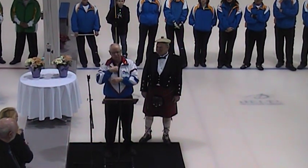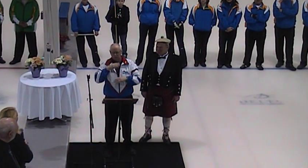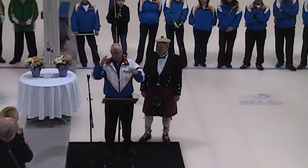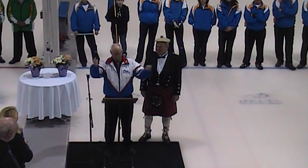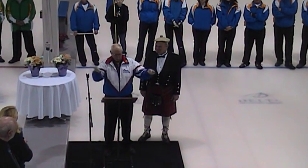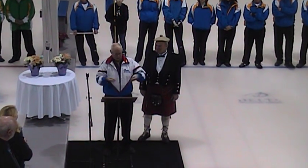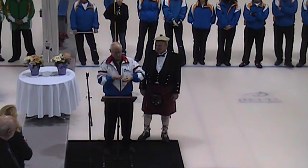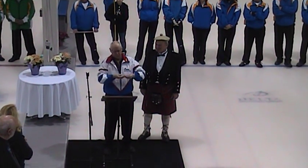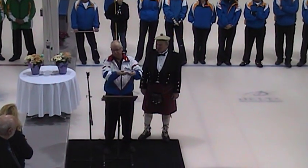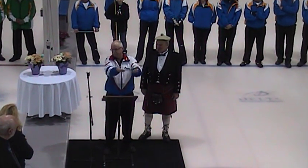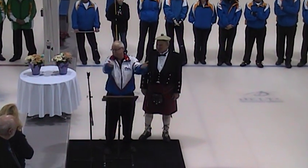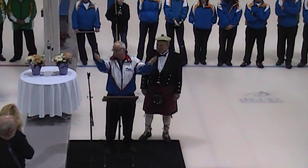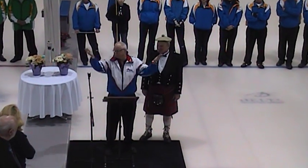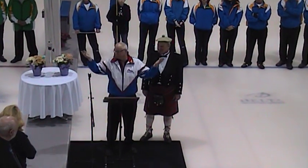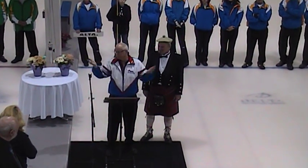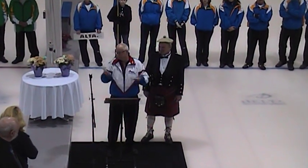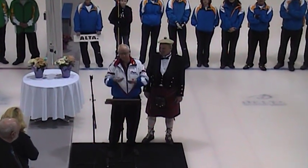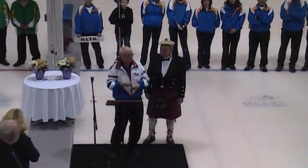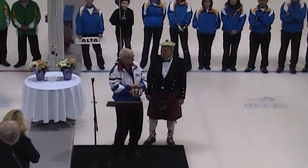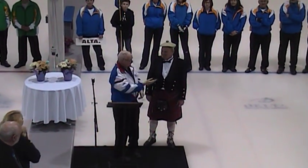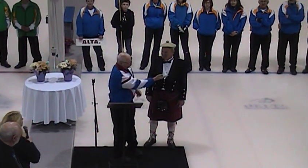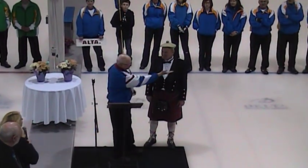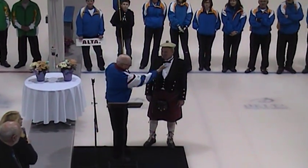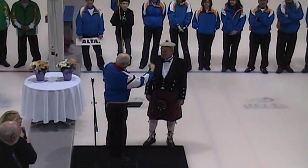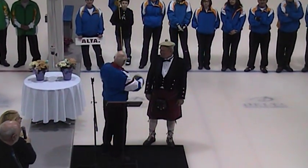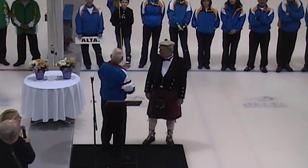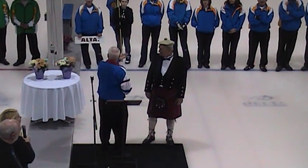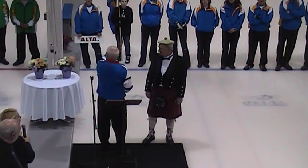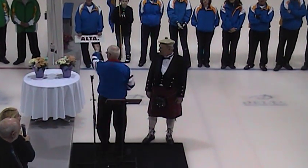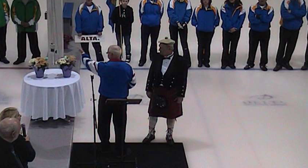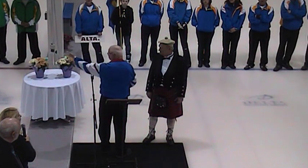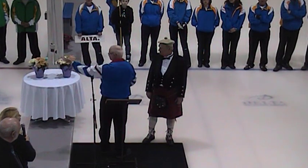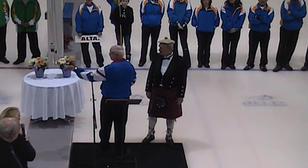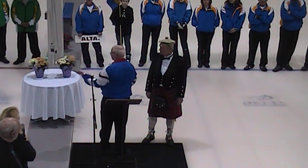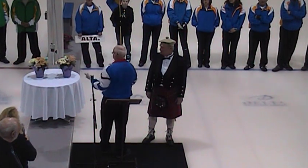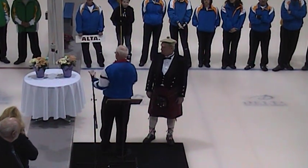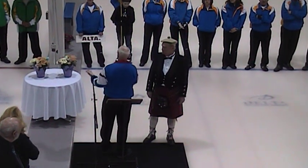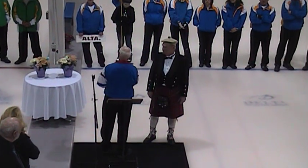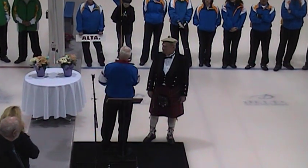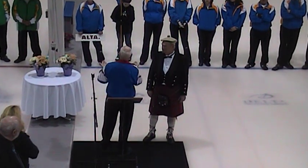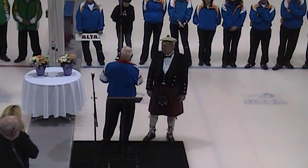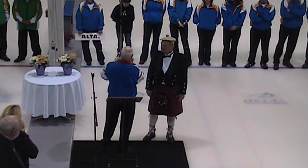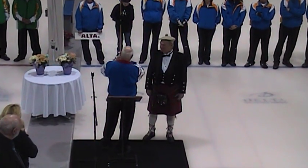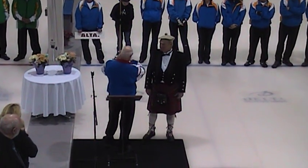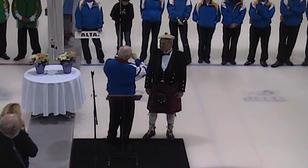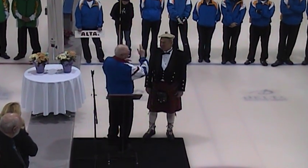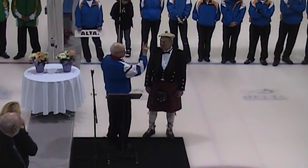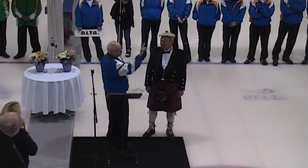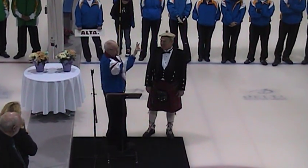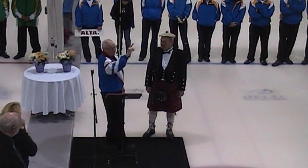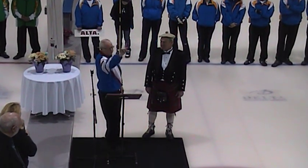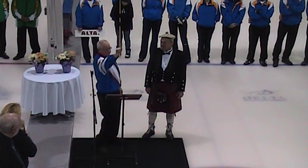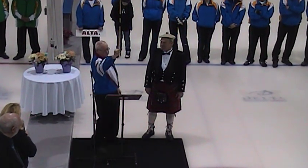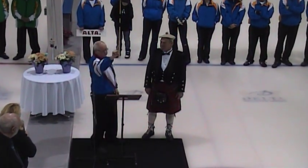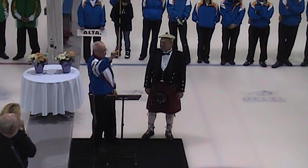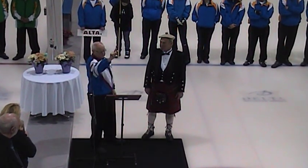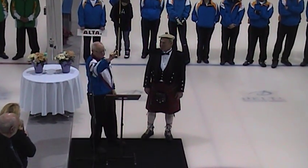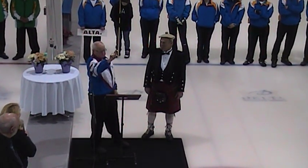Canadian Deaf Curling Association and CDCA, we welcome all our curlers here to Vancouver to